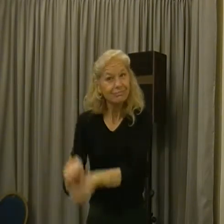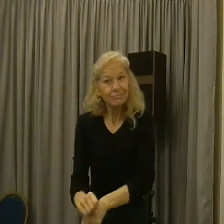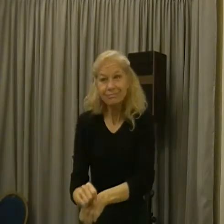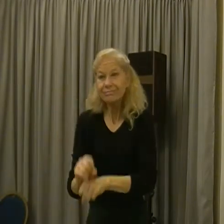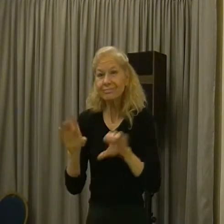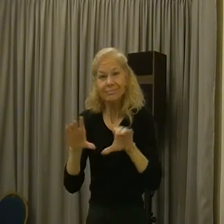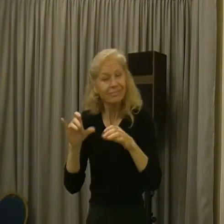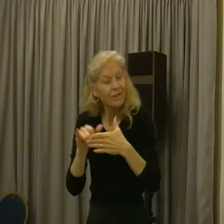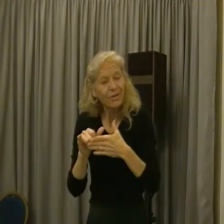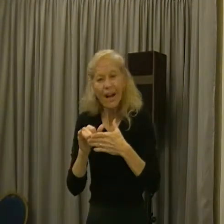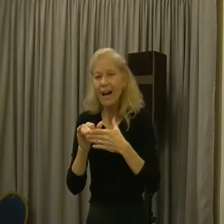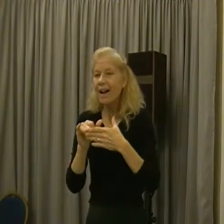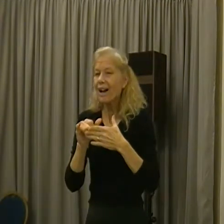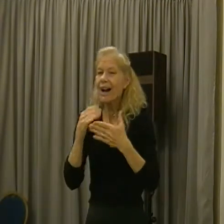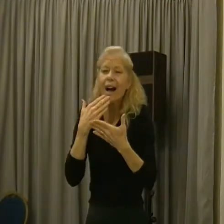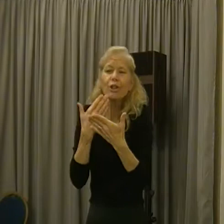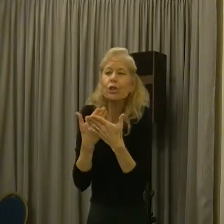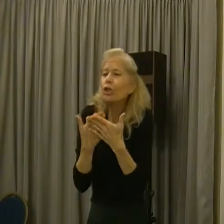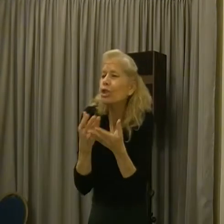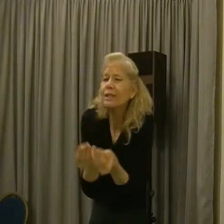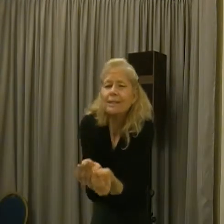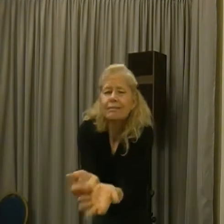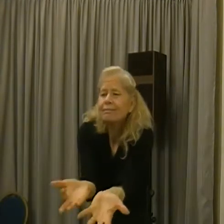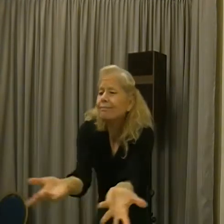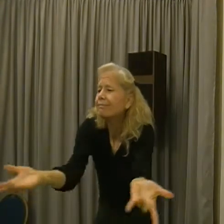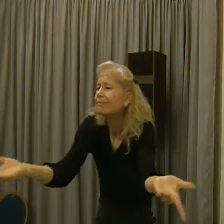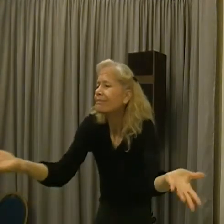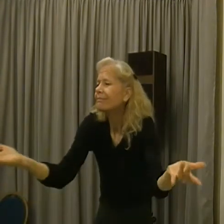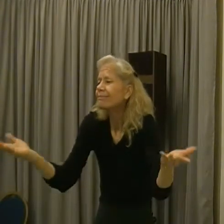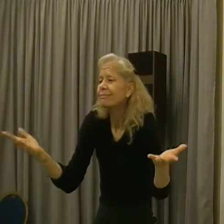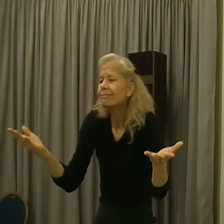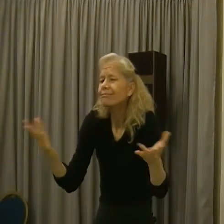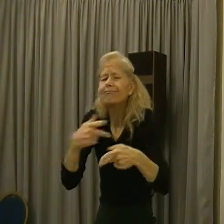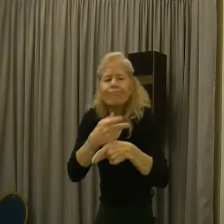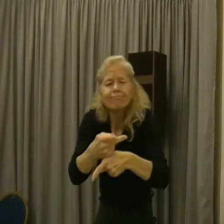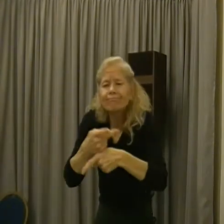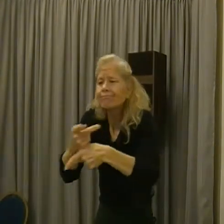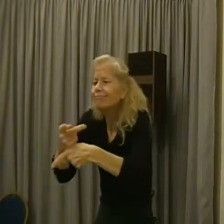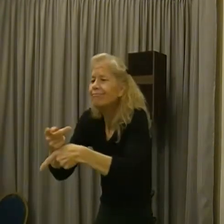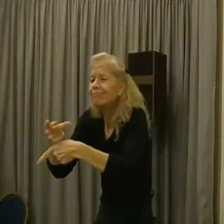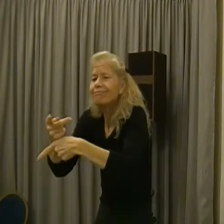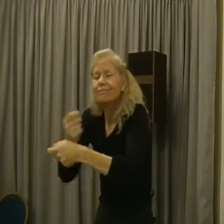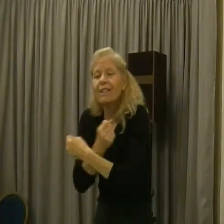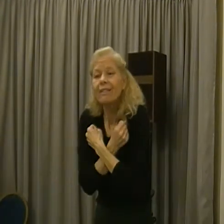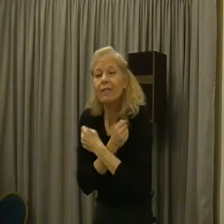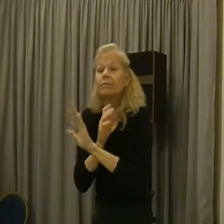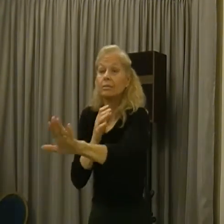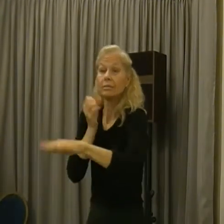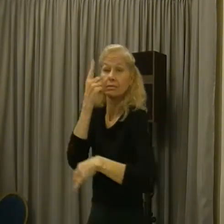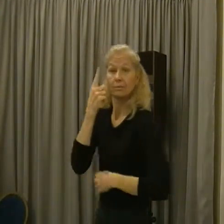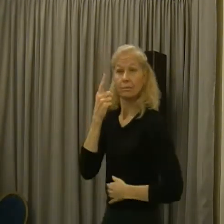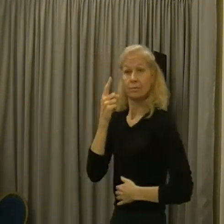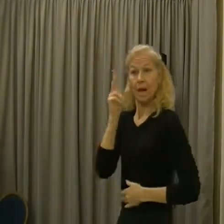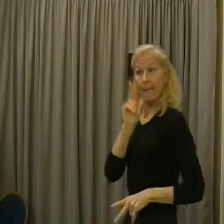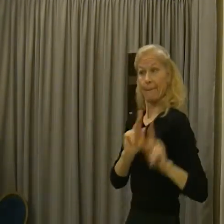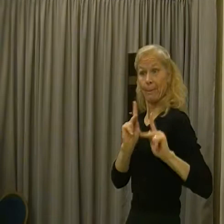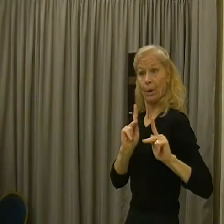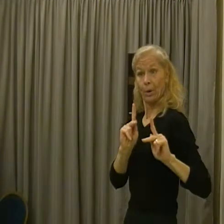favor. Isn't that a wonderful, beautiful picture? You see, man's glory says, I'm better than you. I'm a